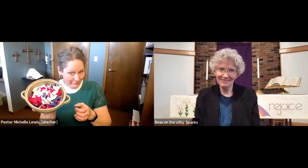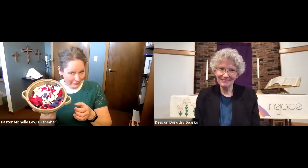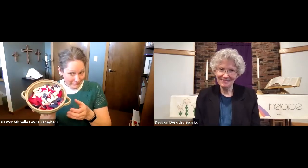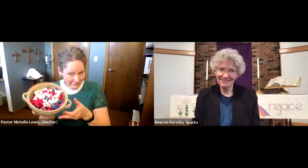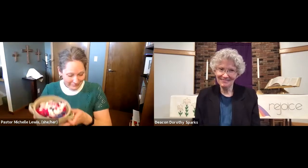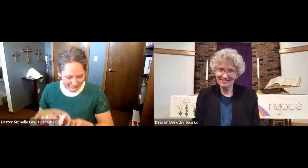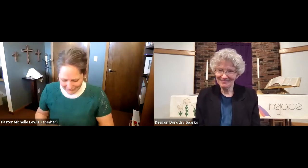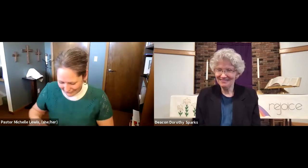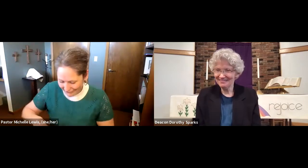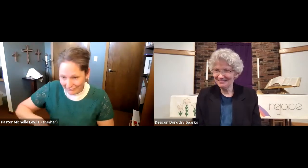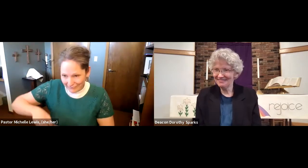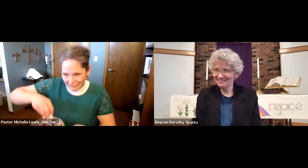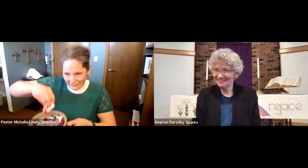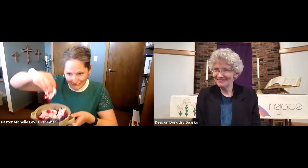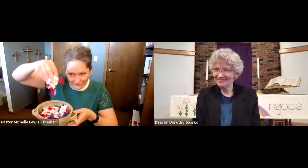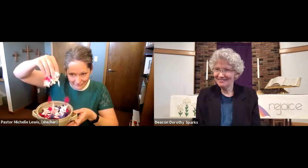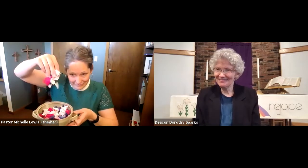Got it here in this handy little jar.